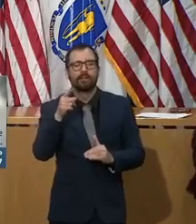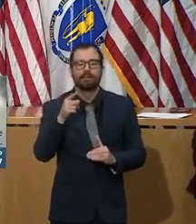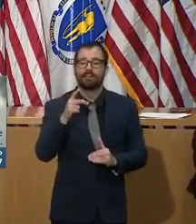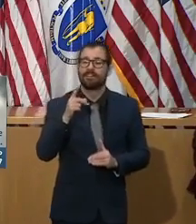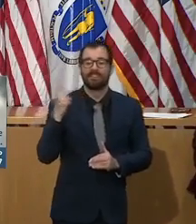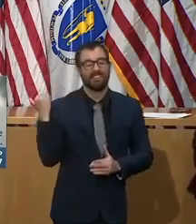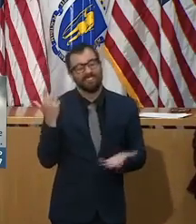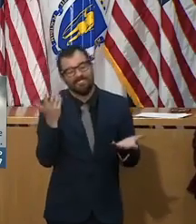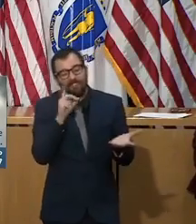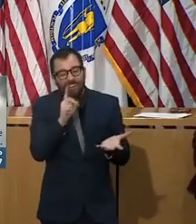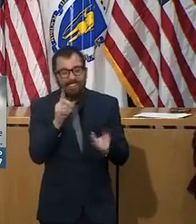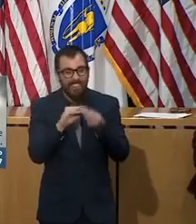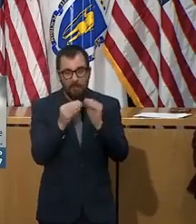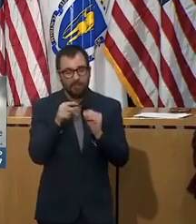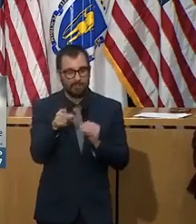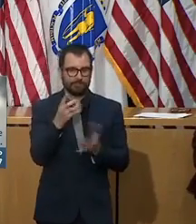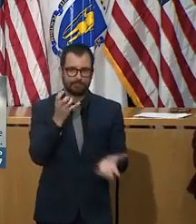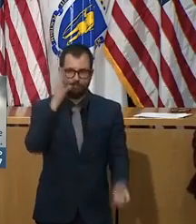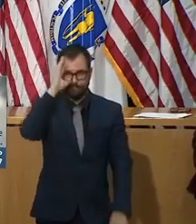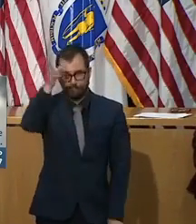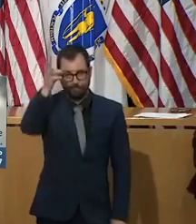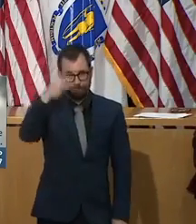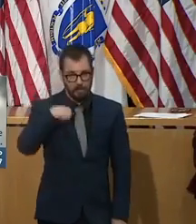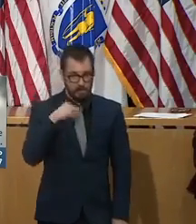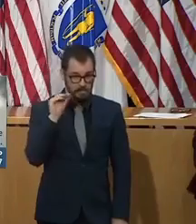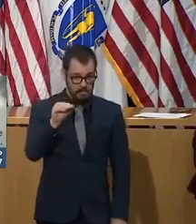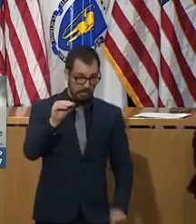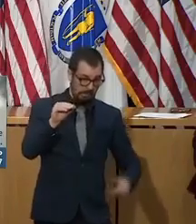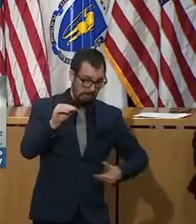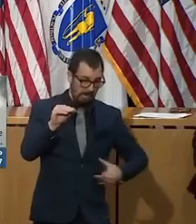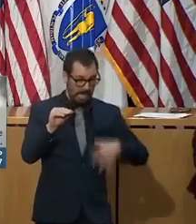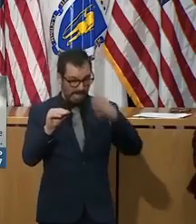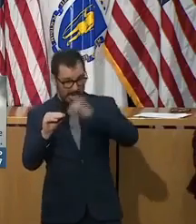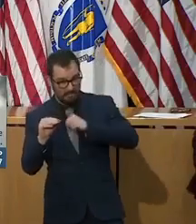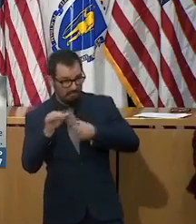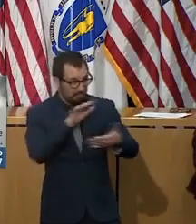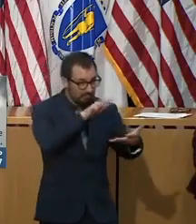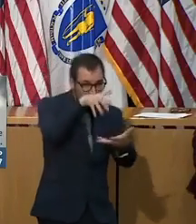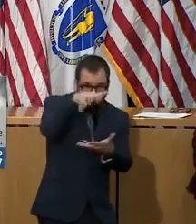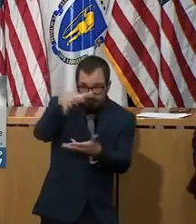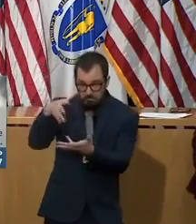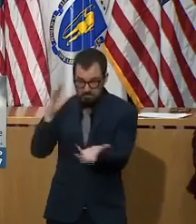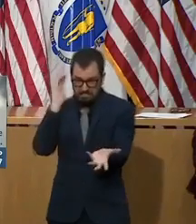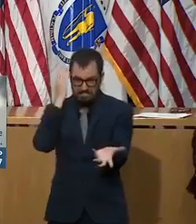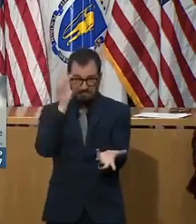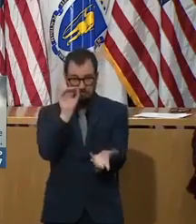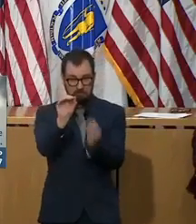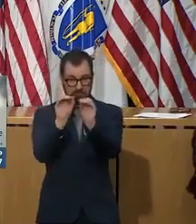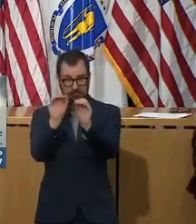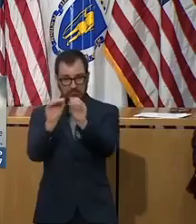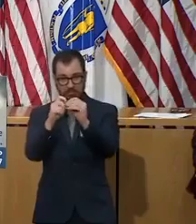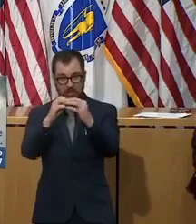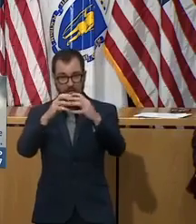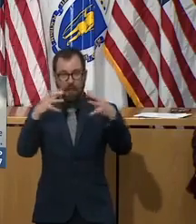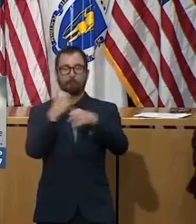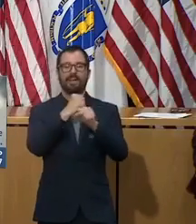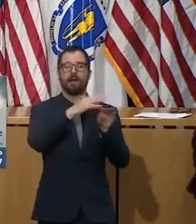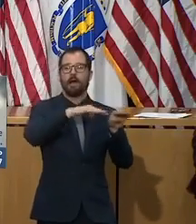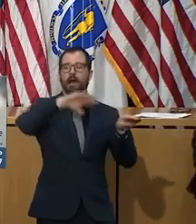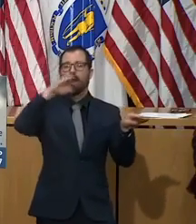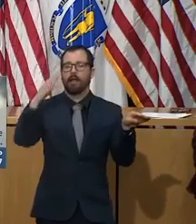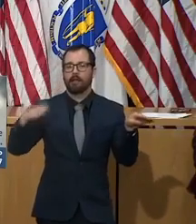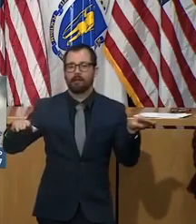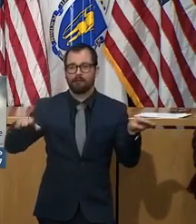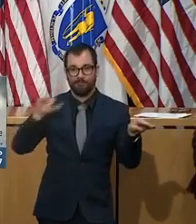there's evidence from around the world at this point about the kinds of things that need to be part of any sort of a reopening with respect